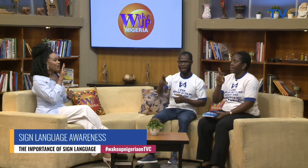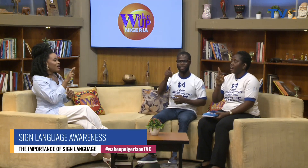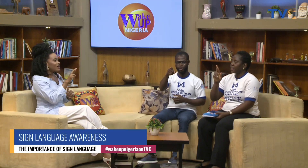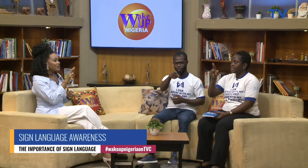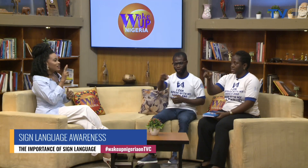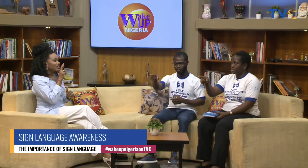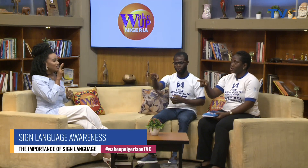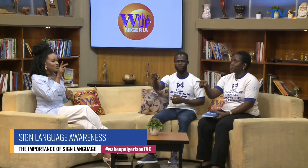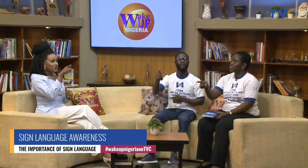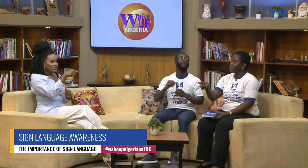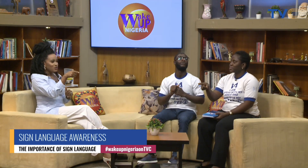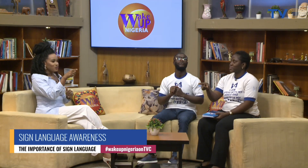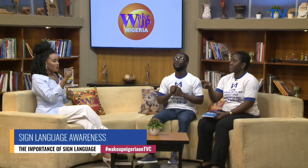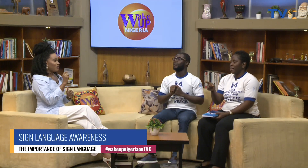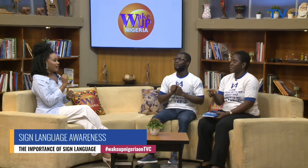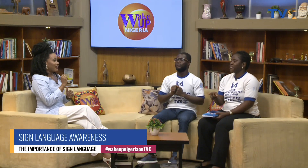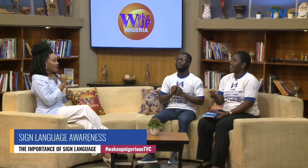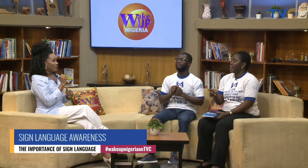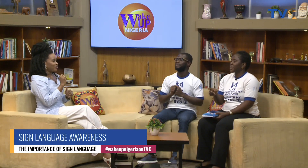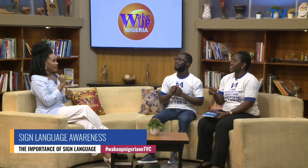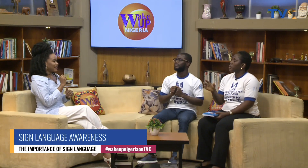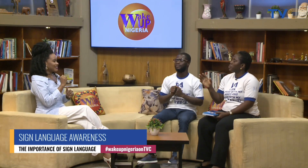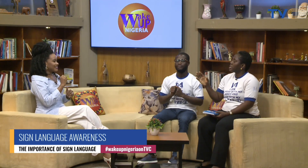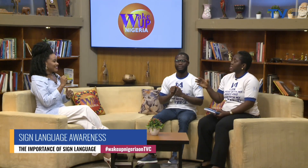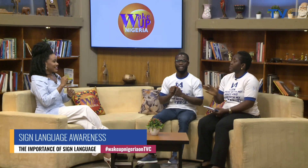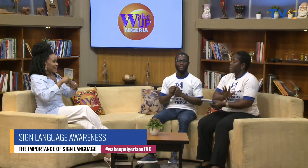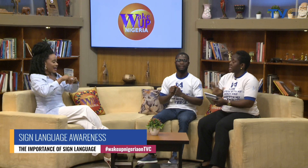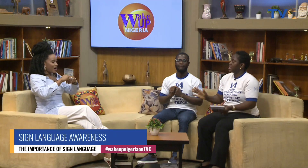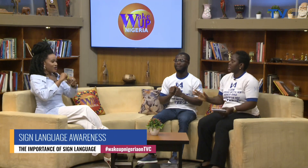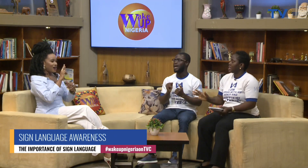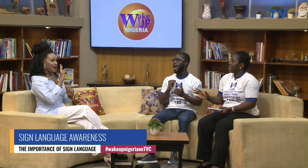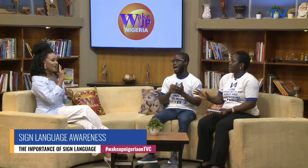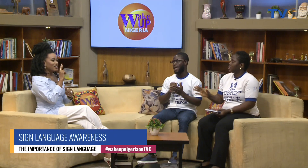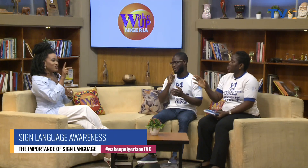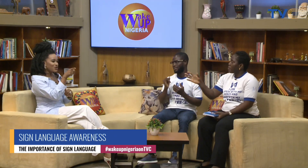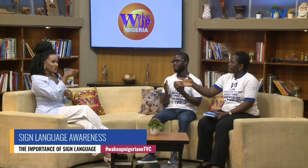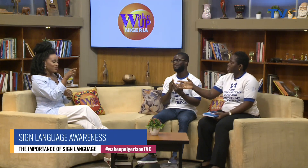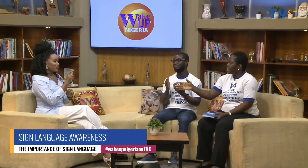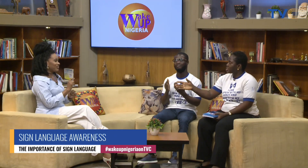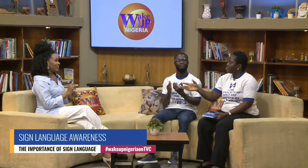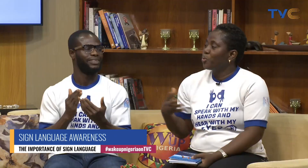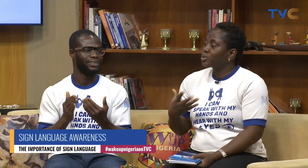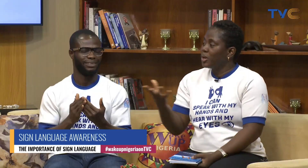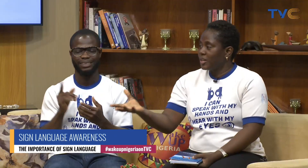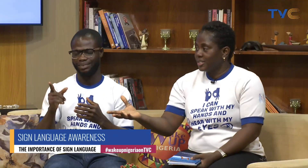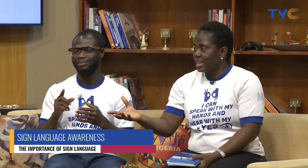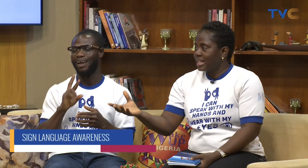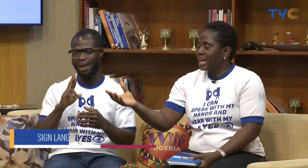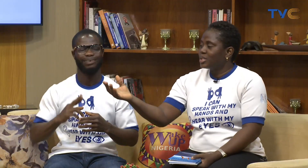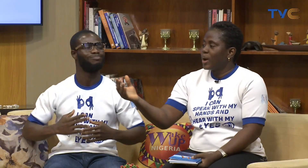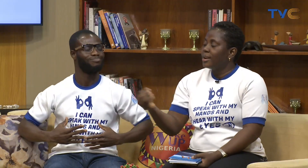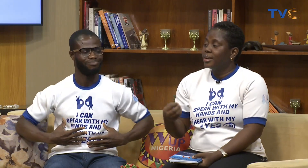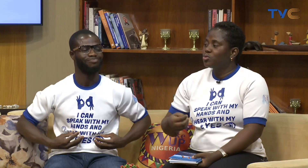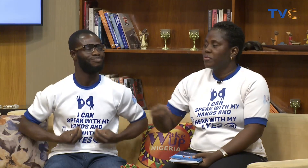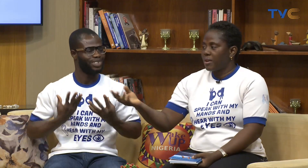R. And then this is you. You. Very good. Oh, okay, so it's very easy. How? You are passionate, you want to learn. Yeah.